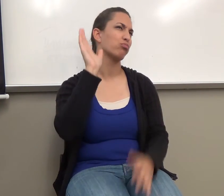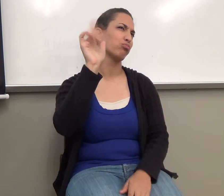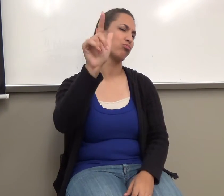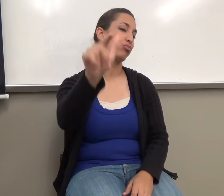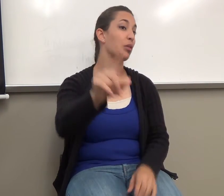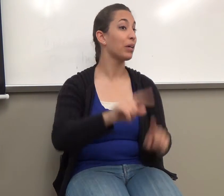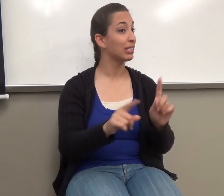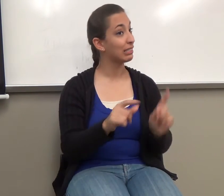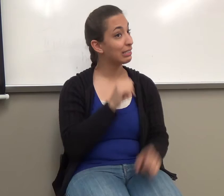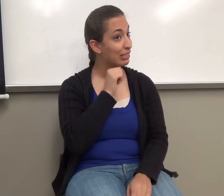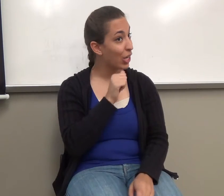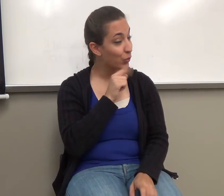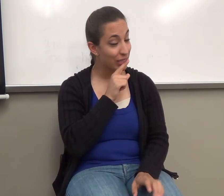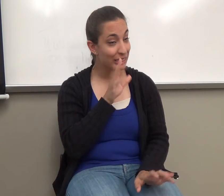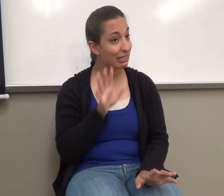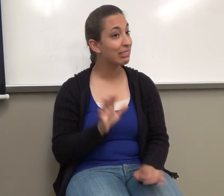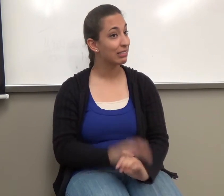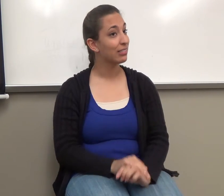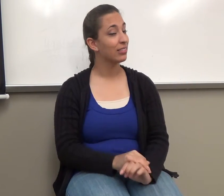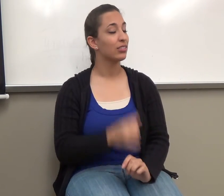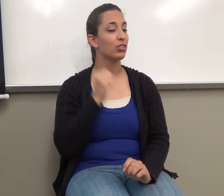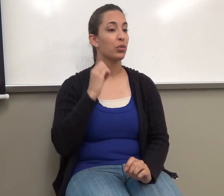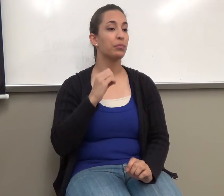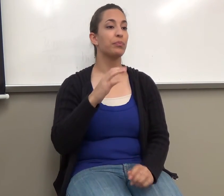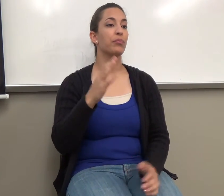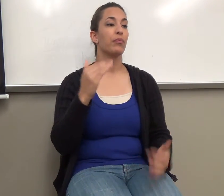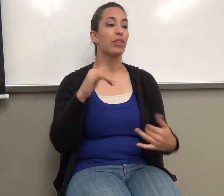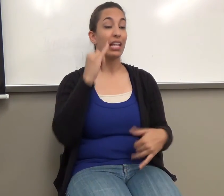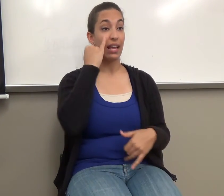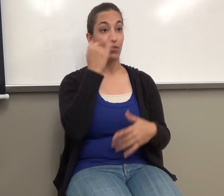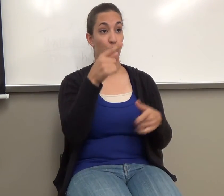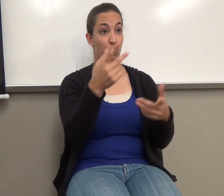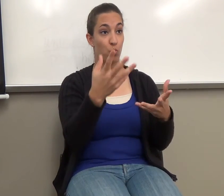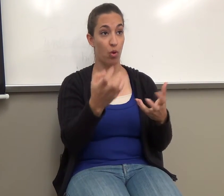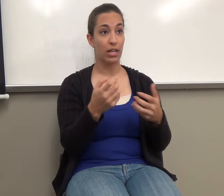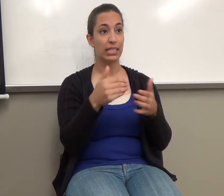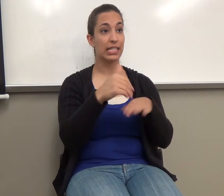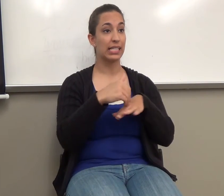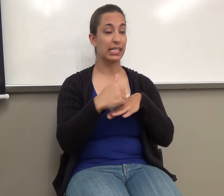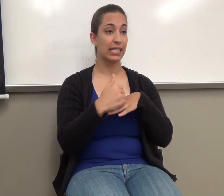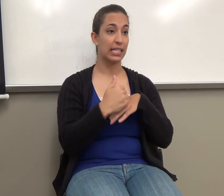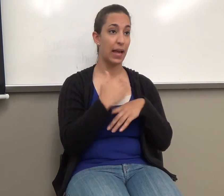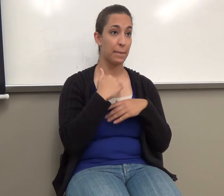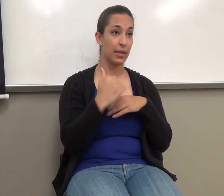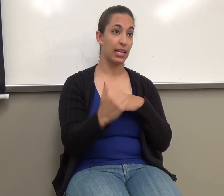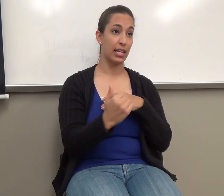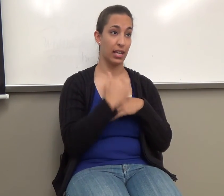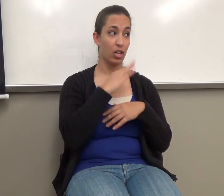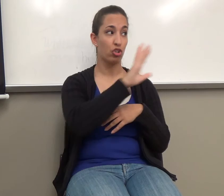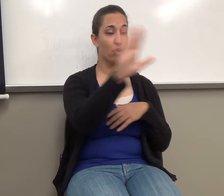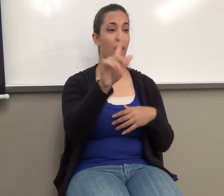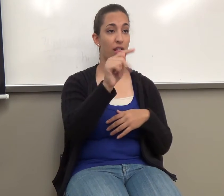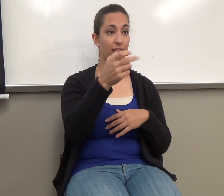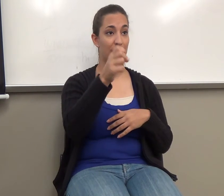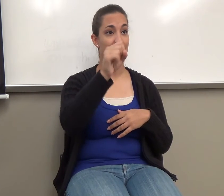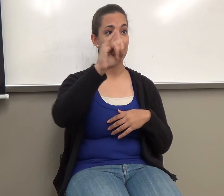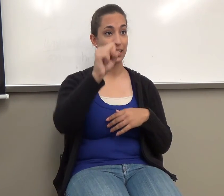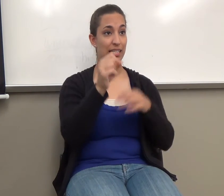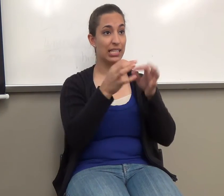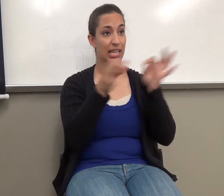okay? If you would like to send me your thesis statement in an email for me to look at it